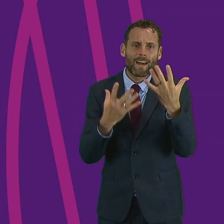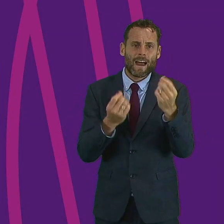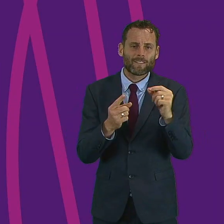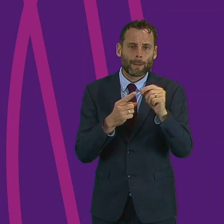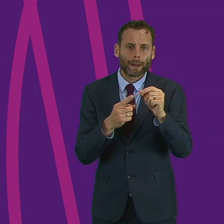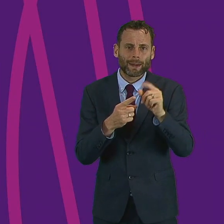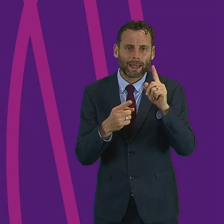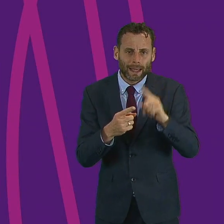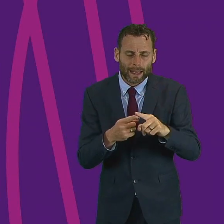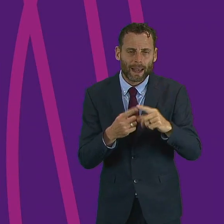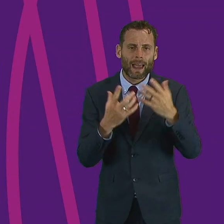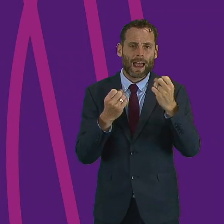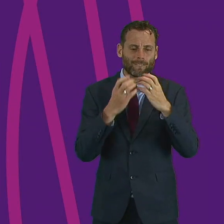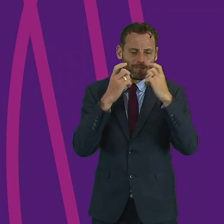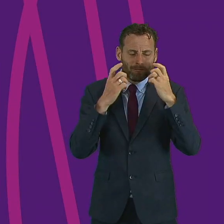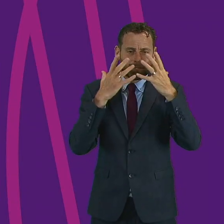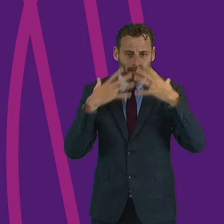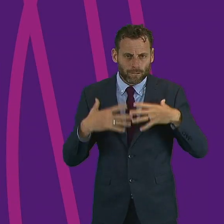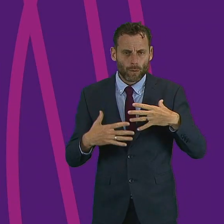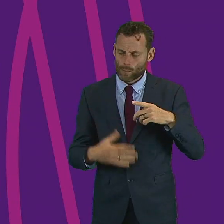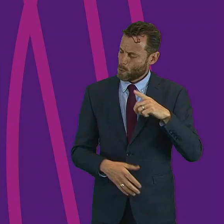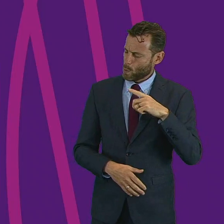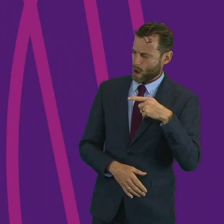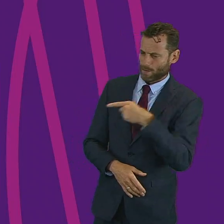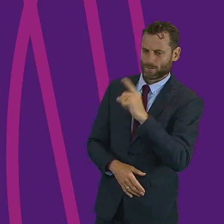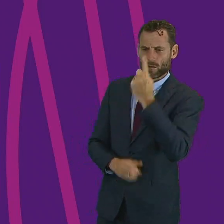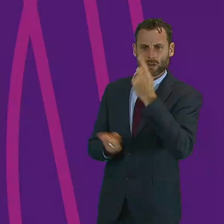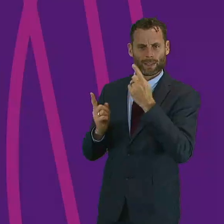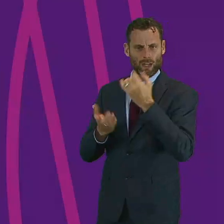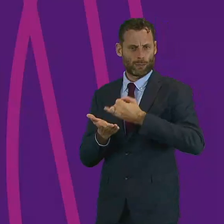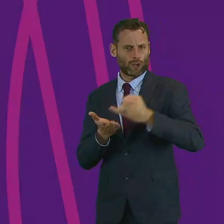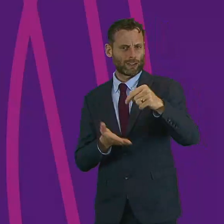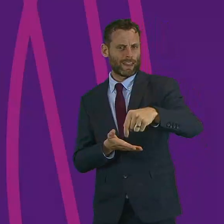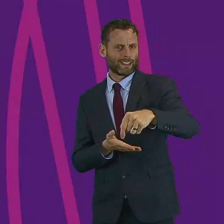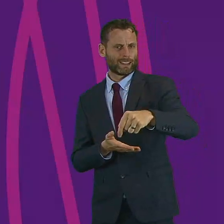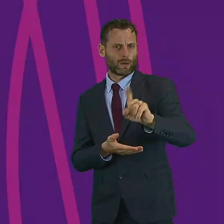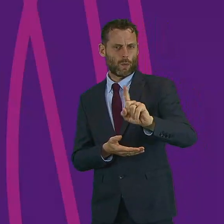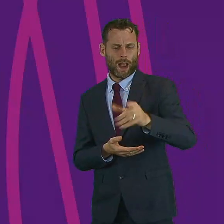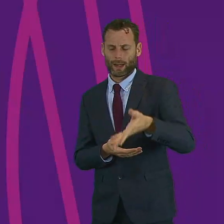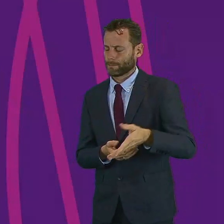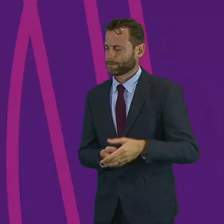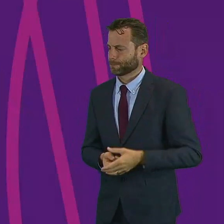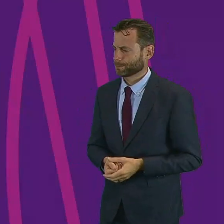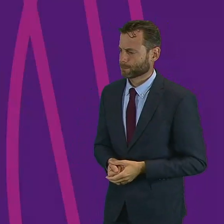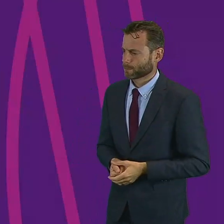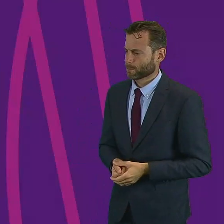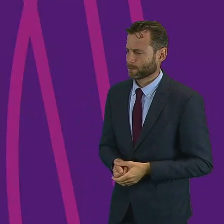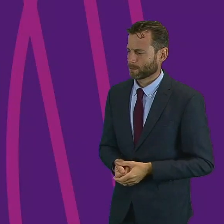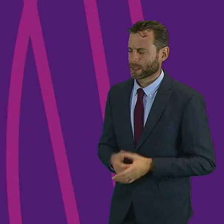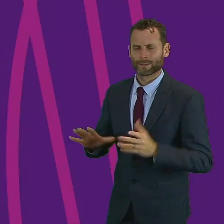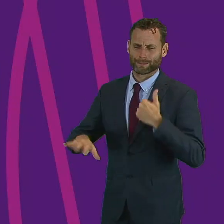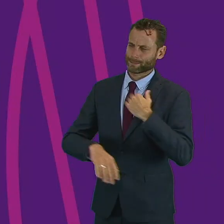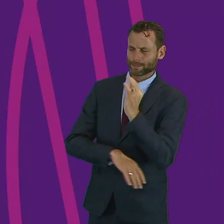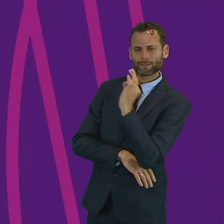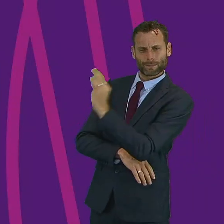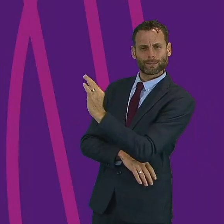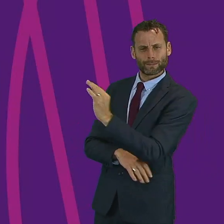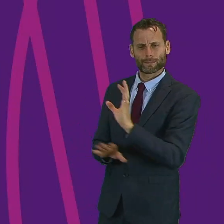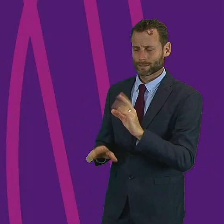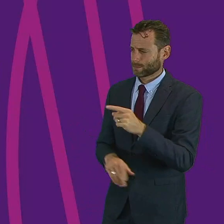not appropriate there. And we will continue to look at that and make changes where we think those are necessary. Thank you. Question number 4, Willie